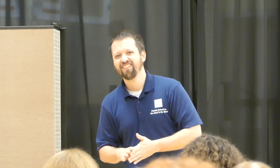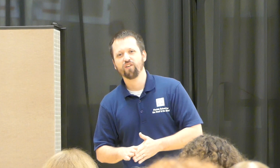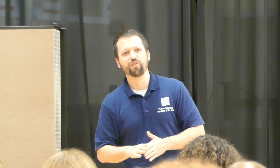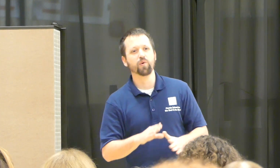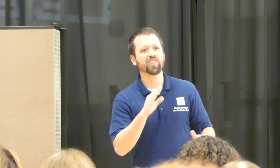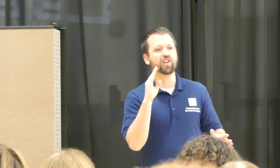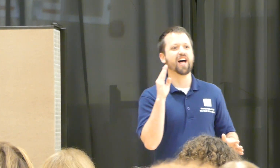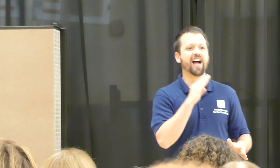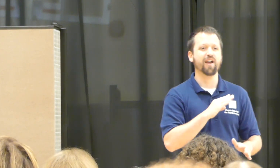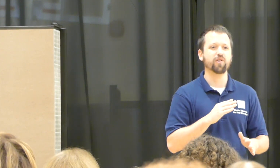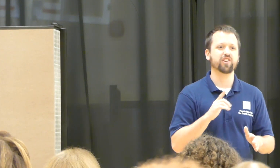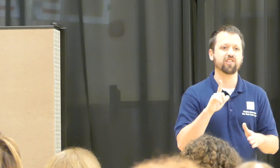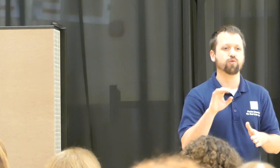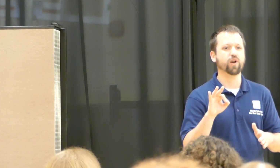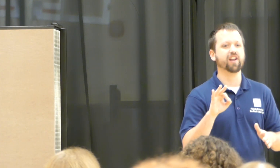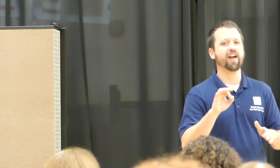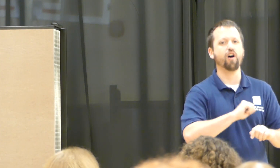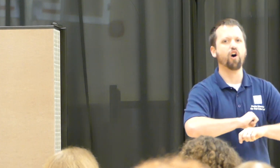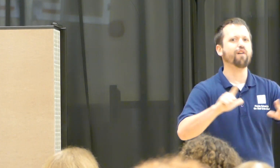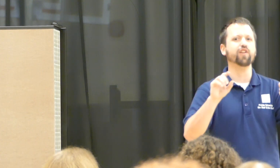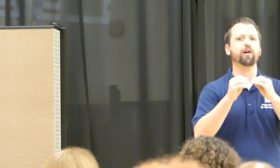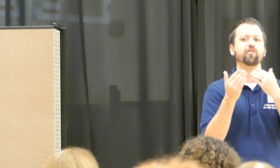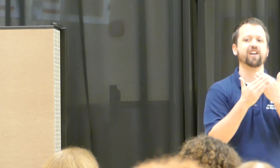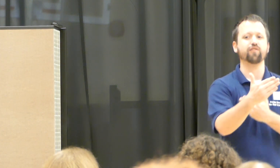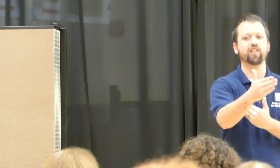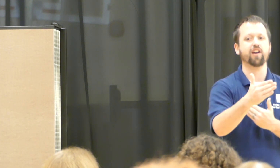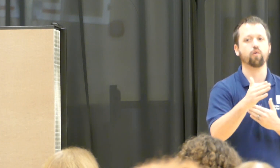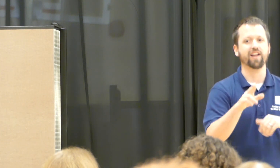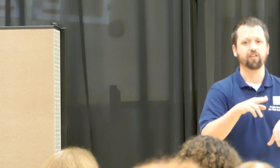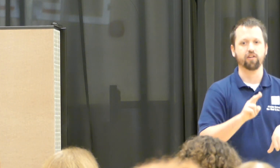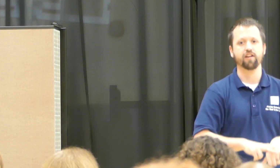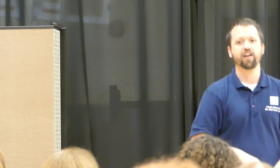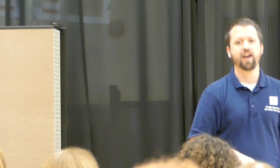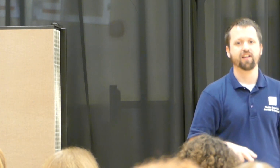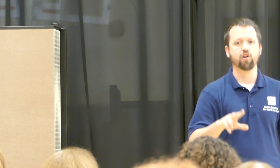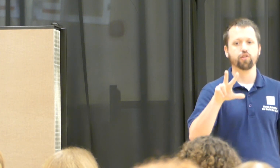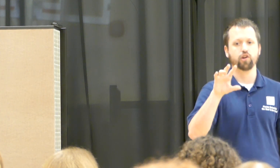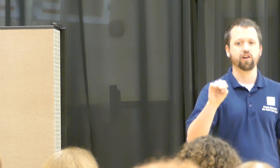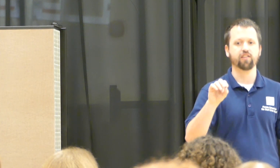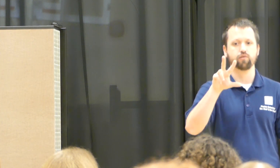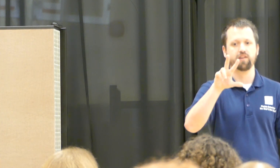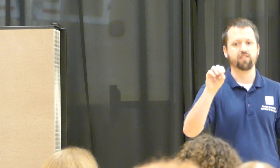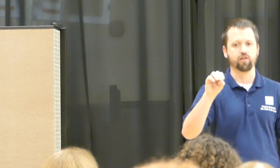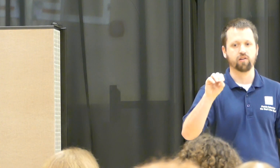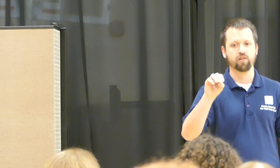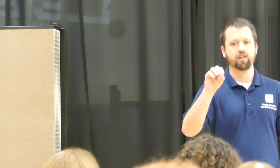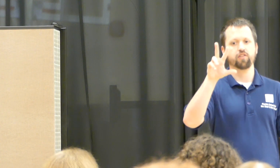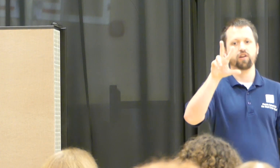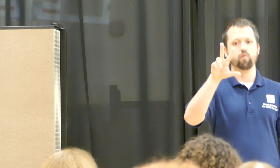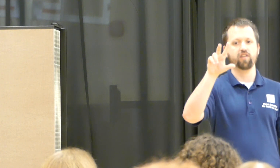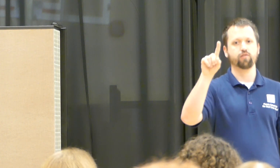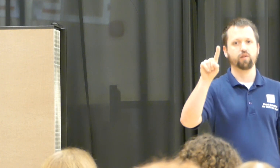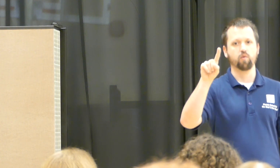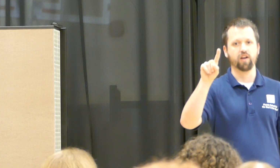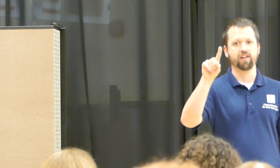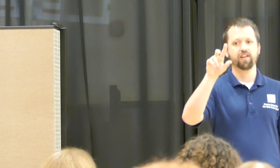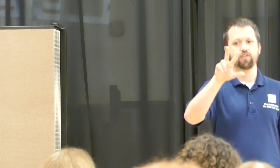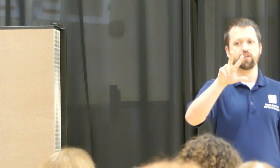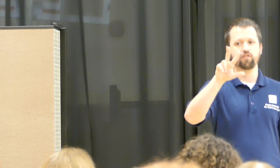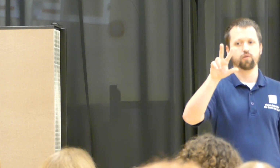Well, if you want the lie, once you get to 29, all the numbers after that are regular. And it's all 30 is 3, 0. 31 is 3, 1. 32 is